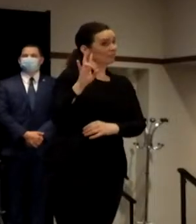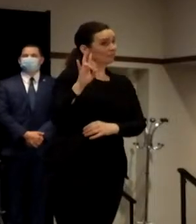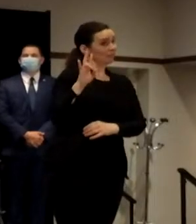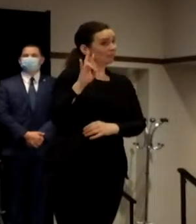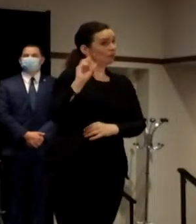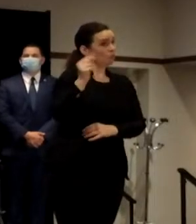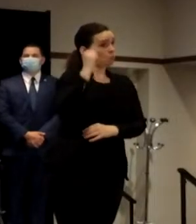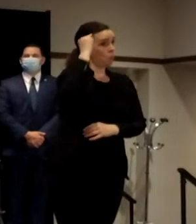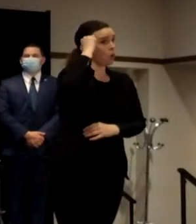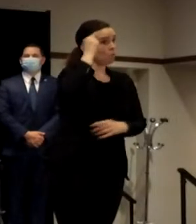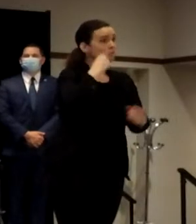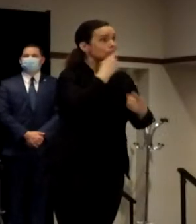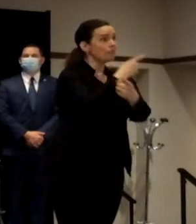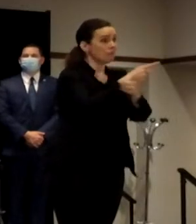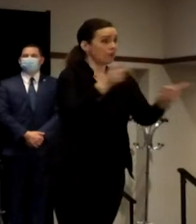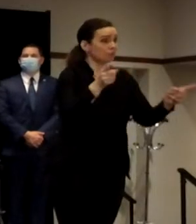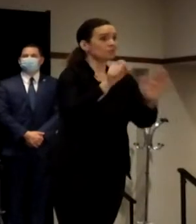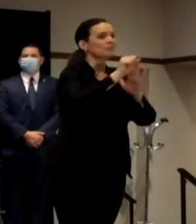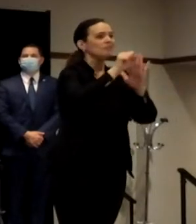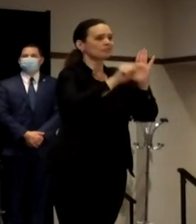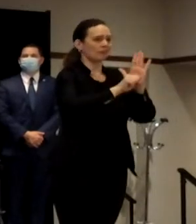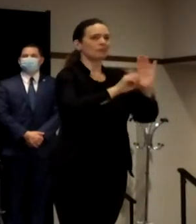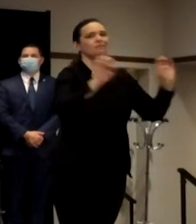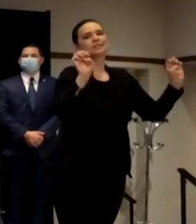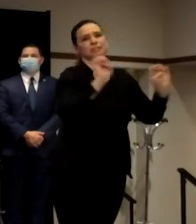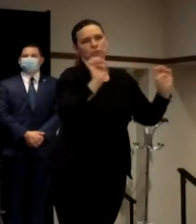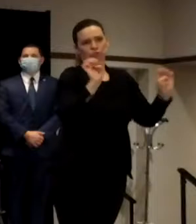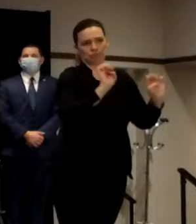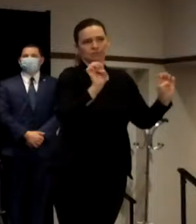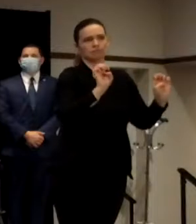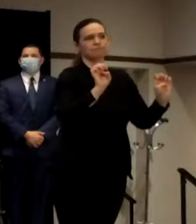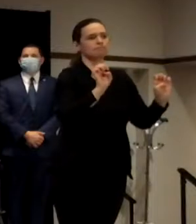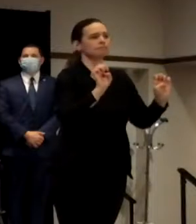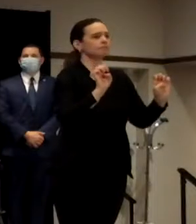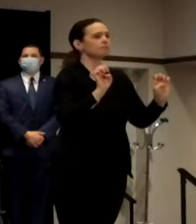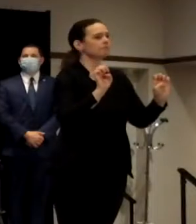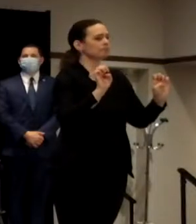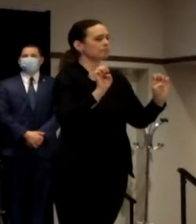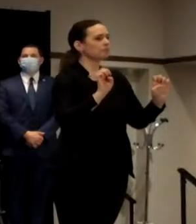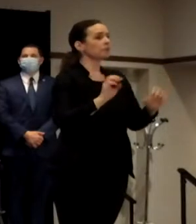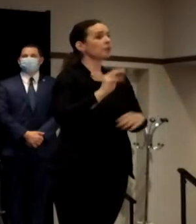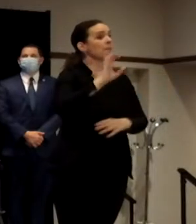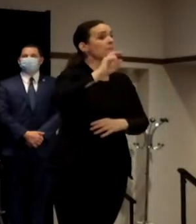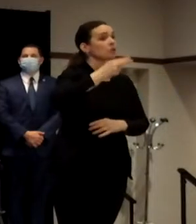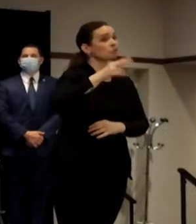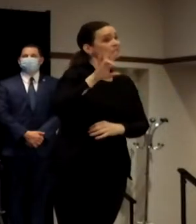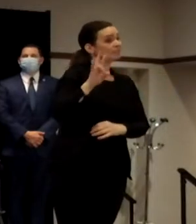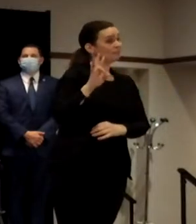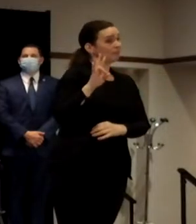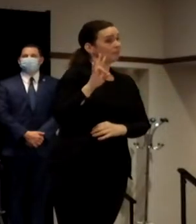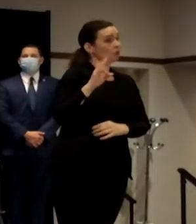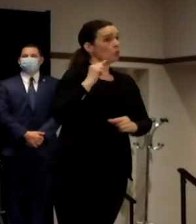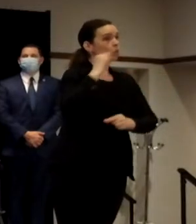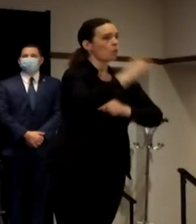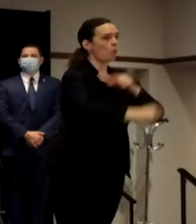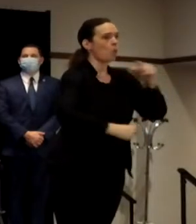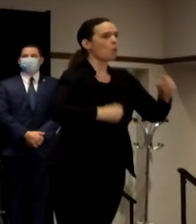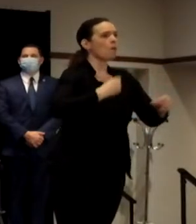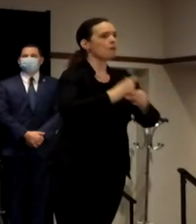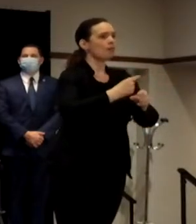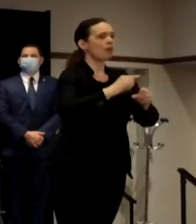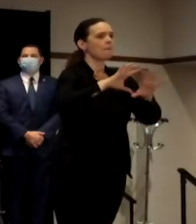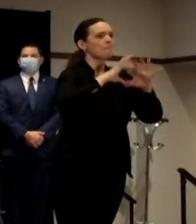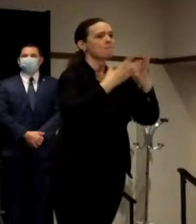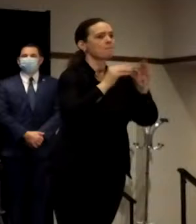the New York State, and March 11th, WHO declared a global pandemic. March 14th, our